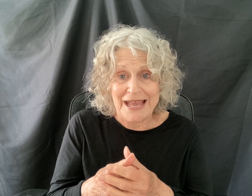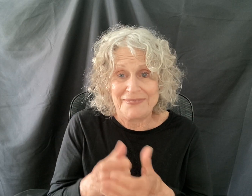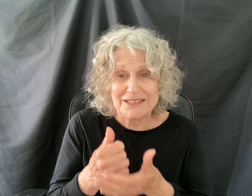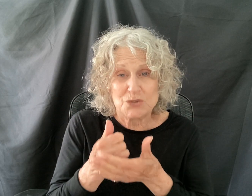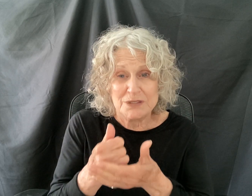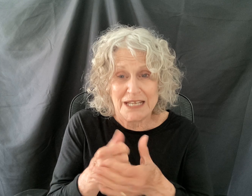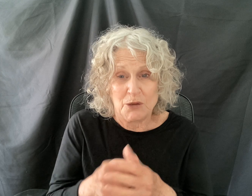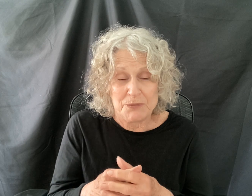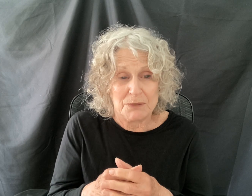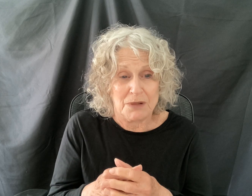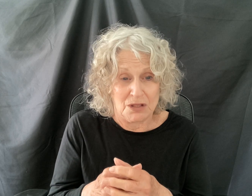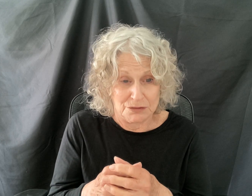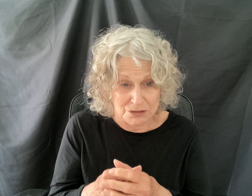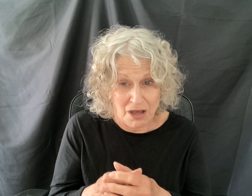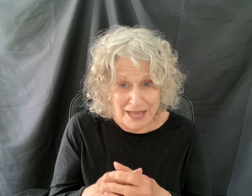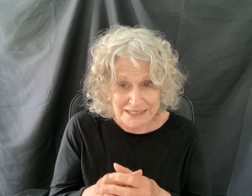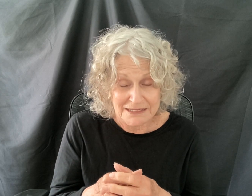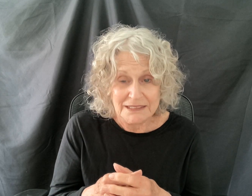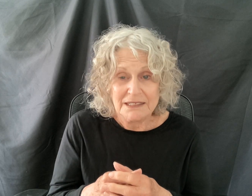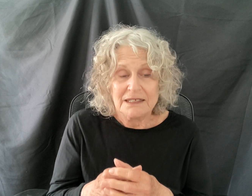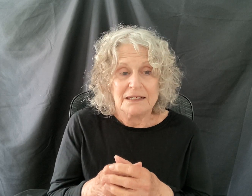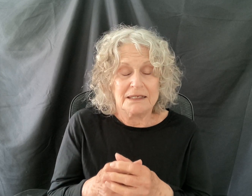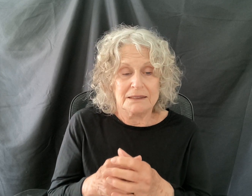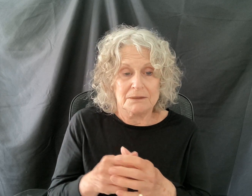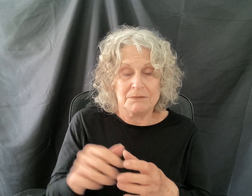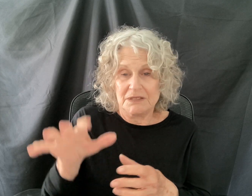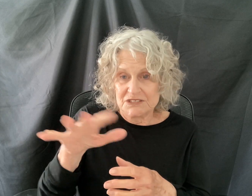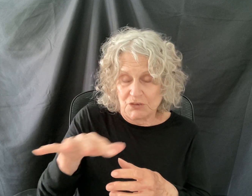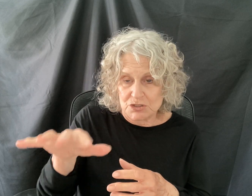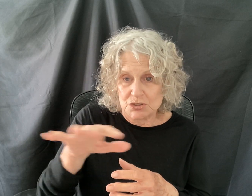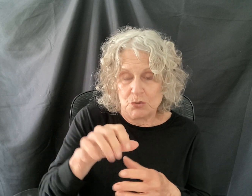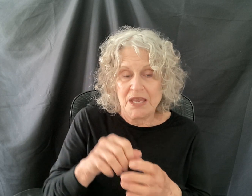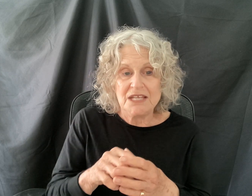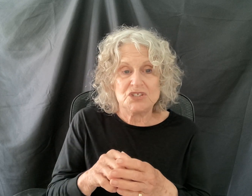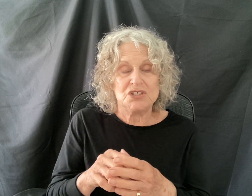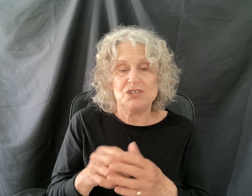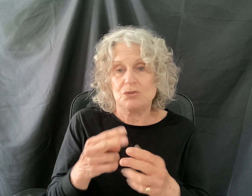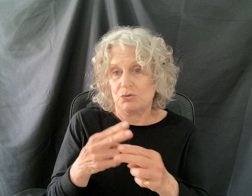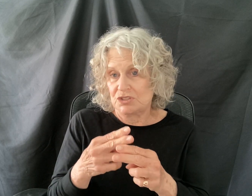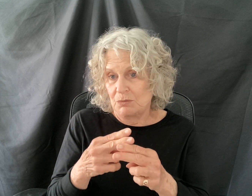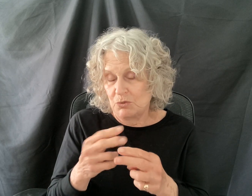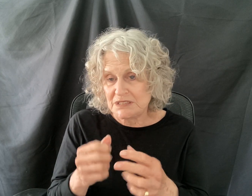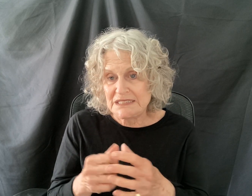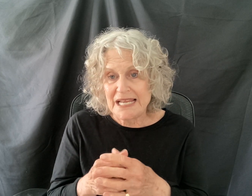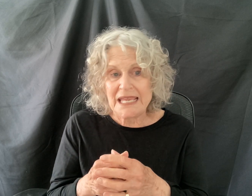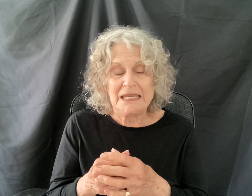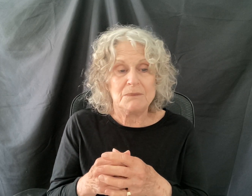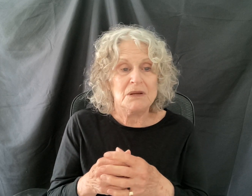that's going to help them a lot. As far as location or someone's name,